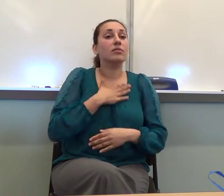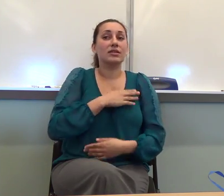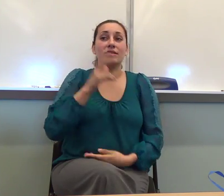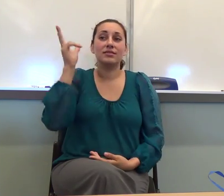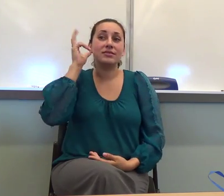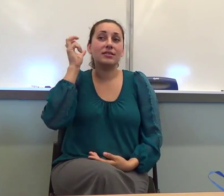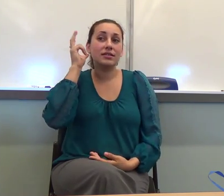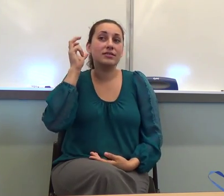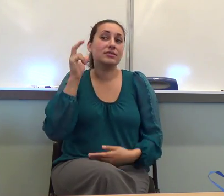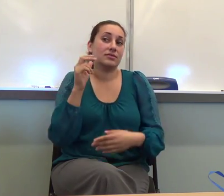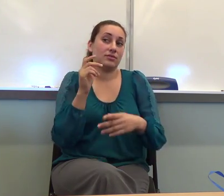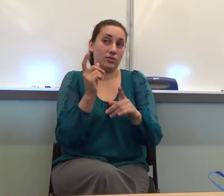gives you the key to algebra.